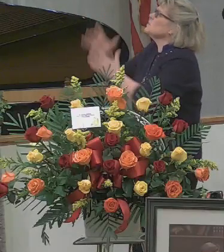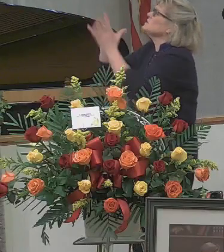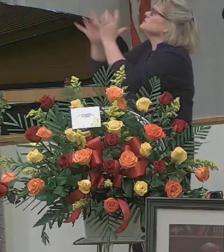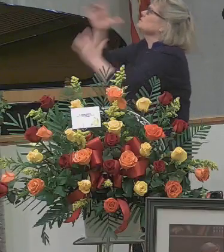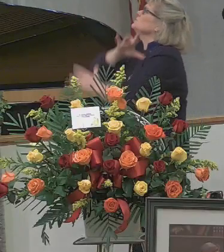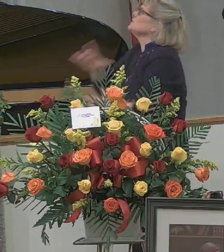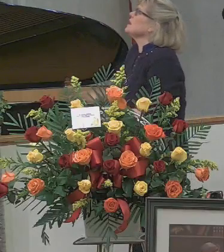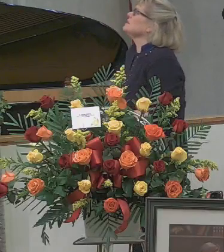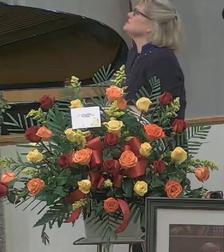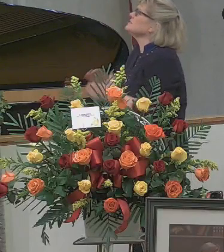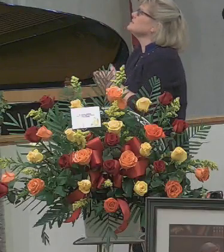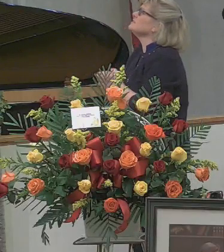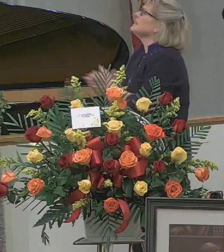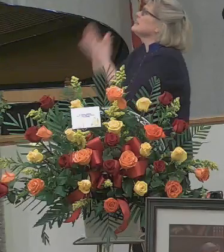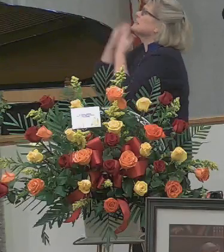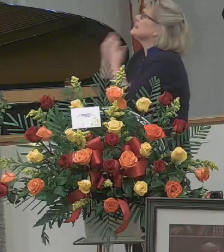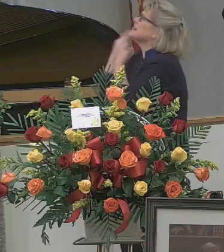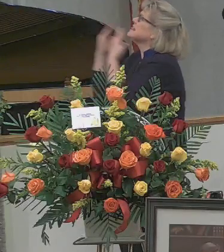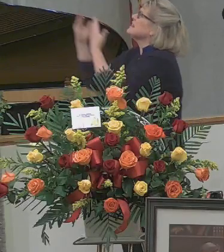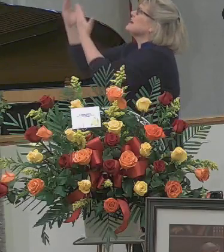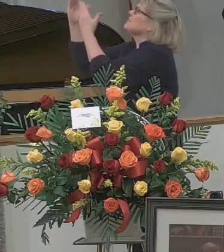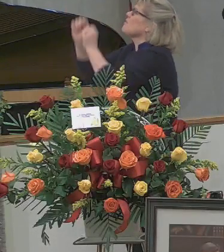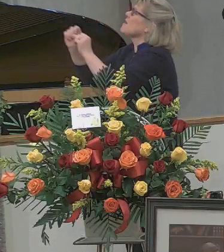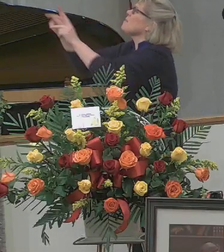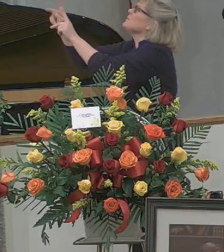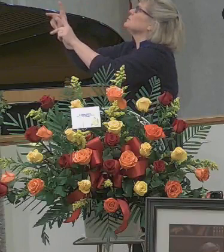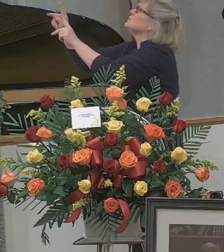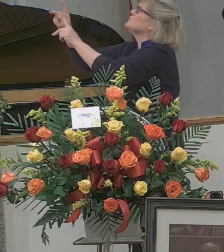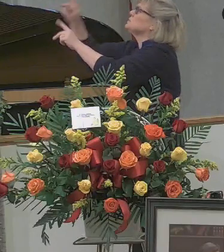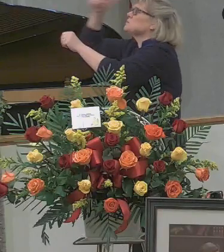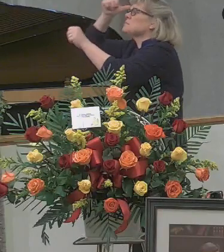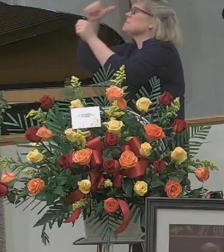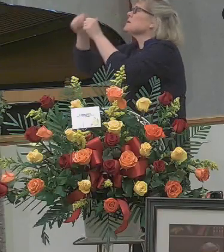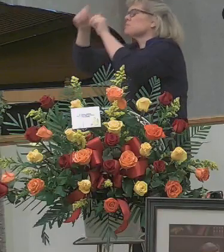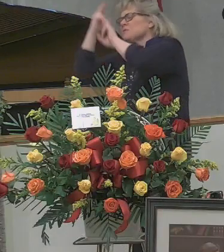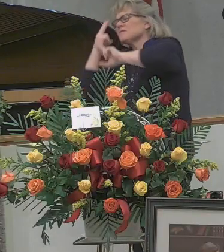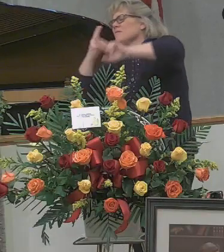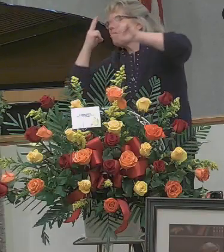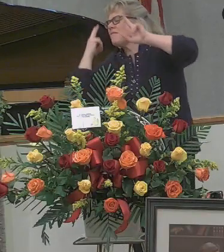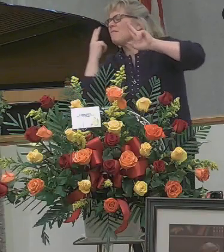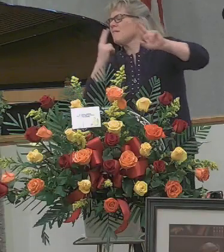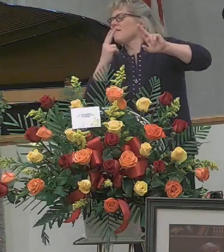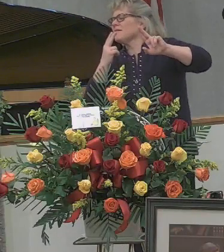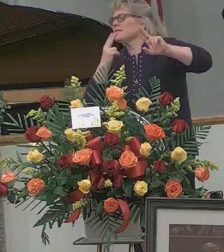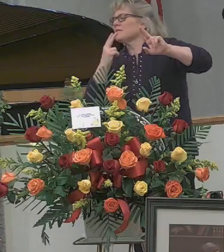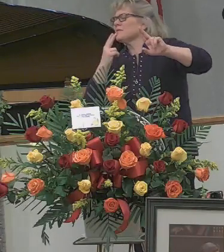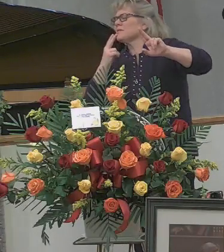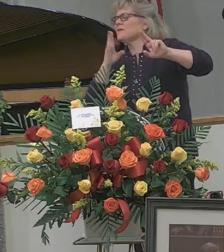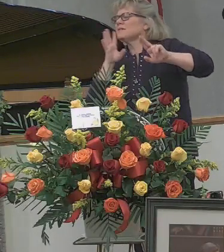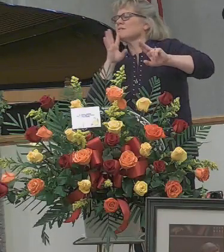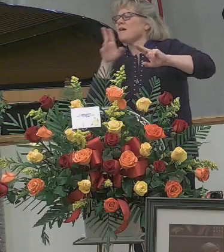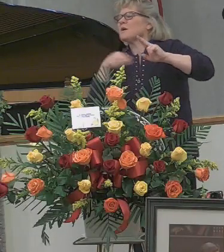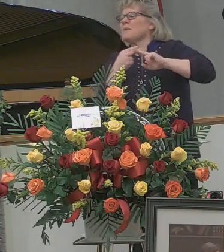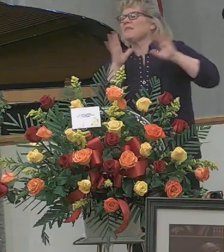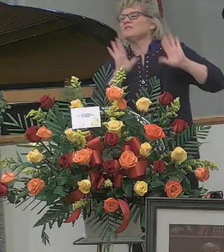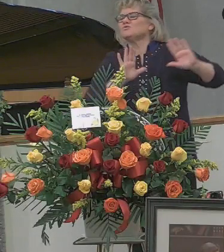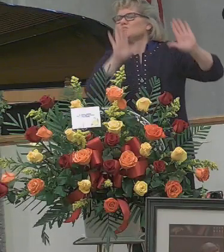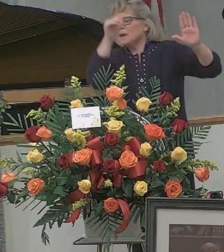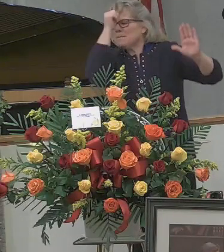Christ. Thank you for the opportunity to memorialize and talk about this great man of